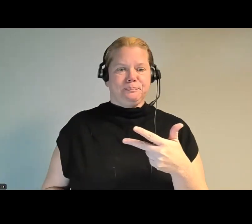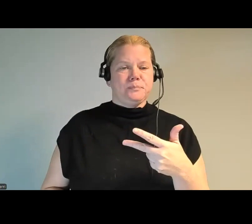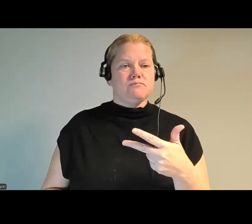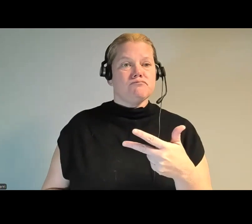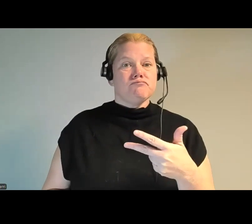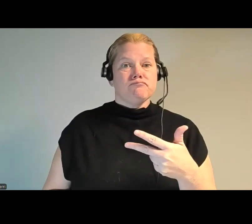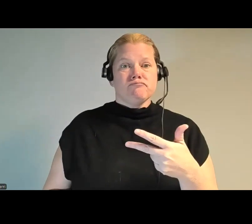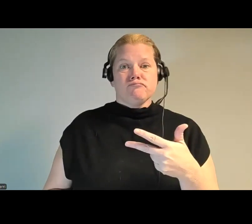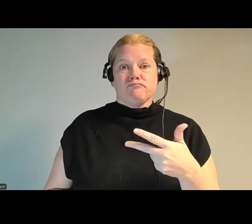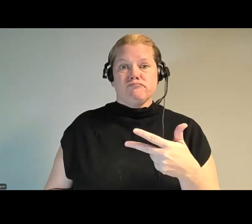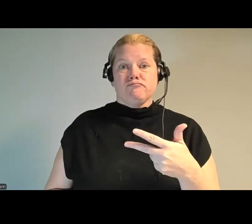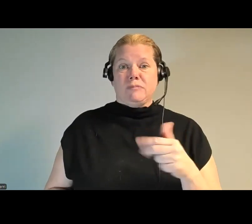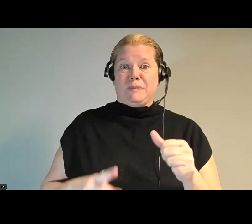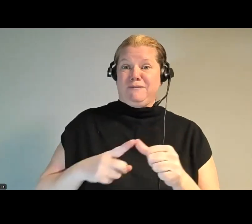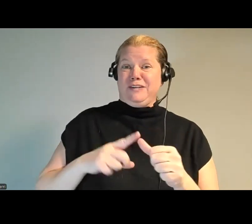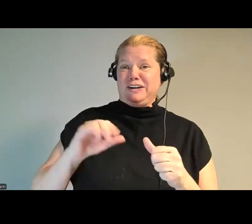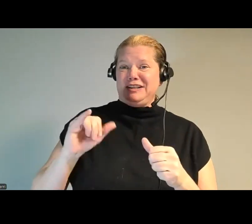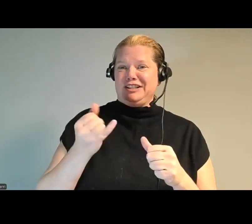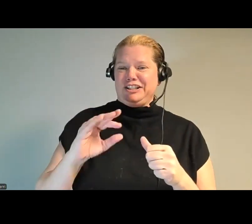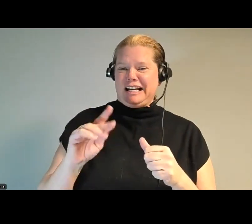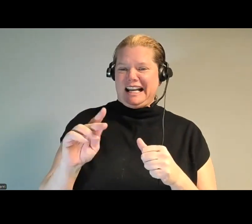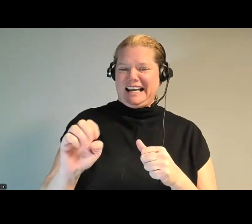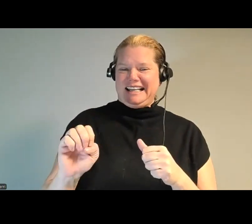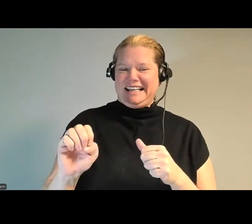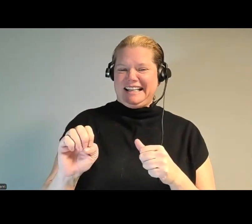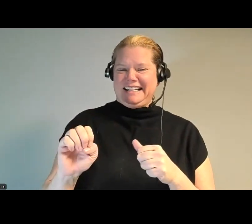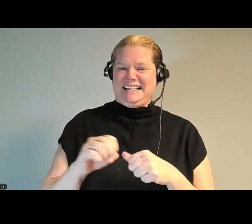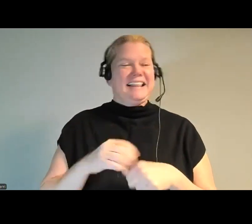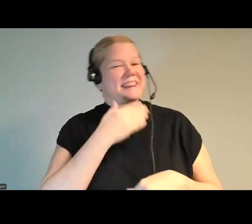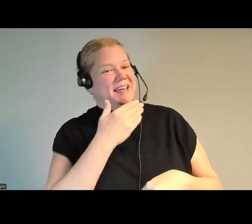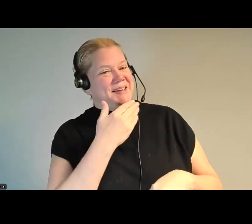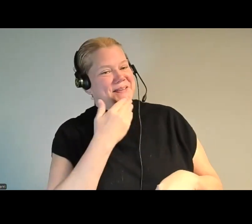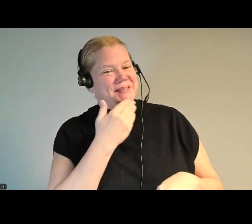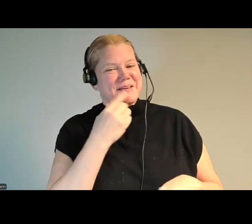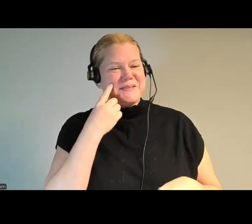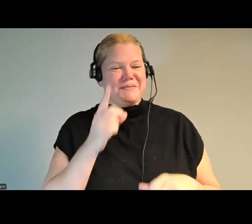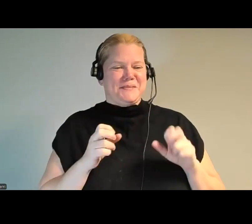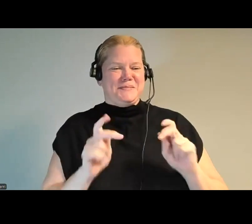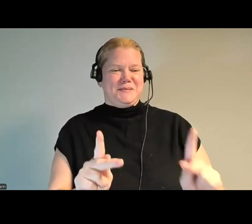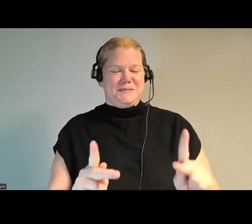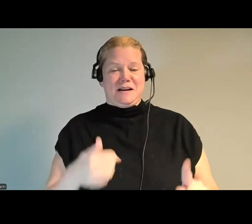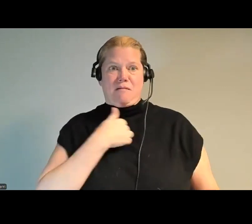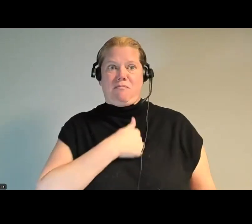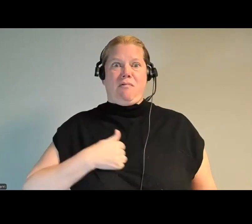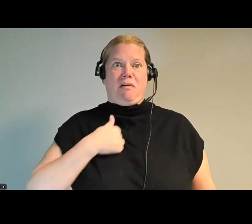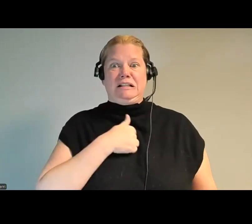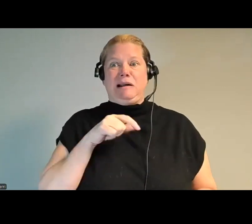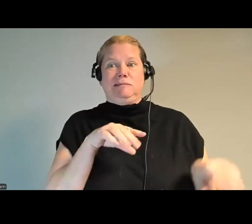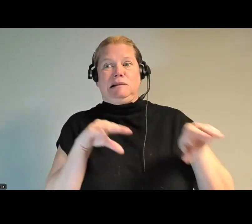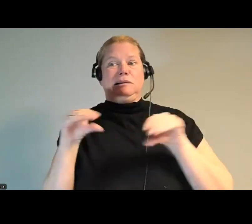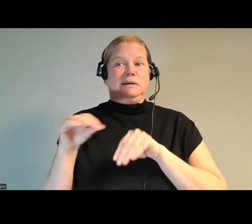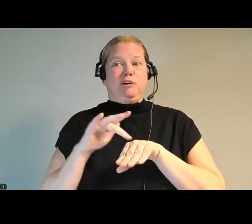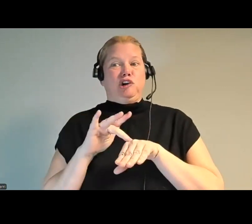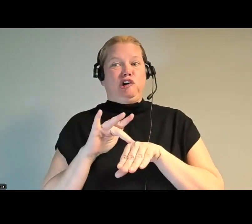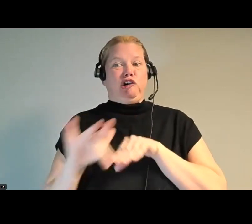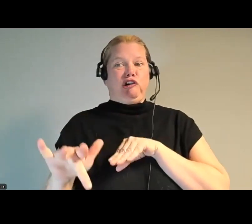So, Jackie, welcome. Thank you so much for this opportunity. And I apologize, I have to leave early